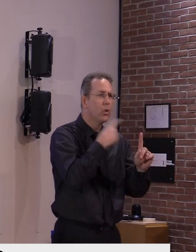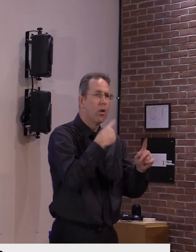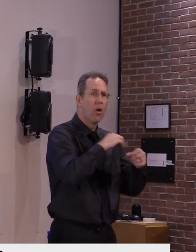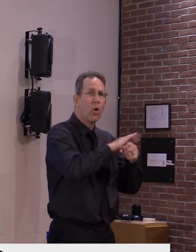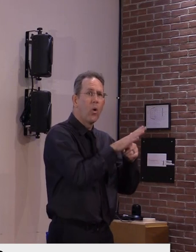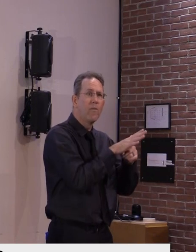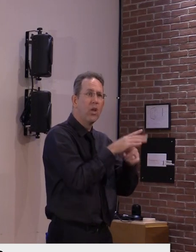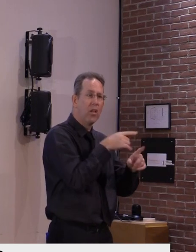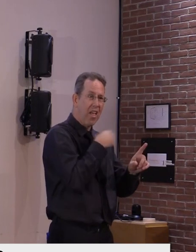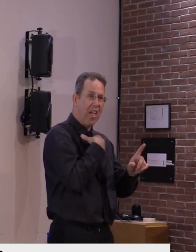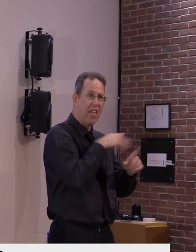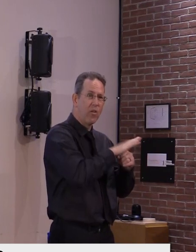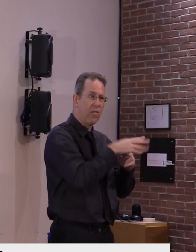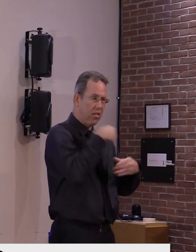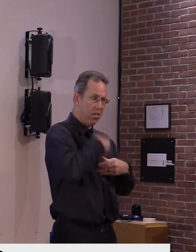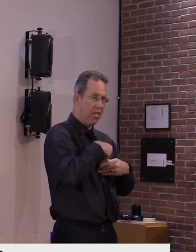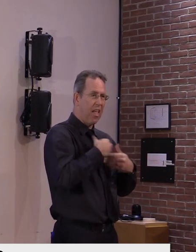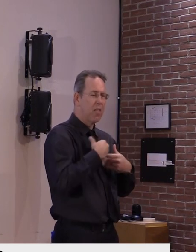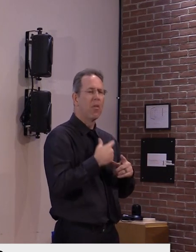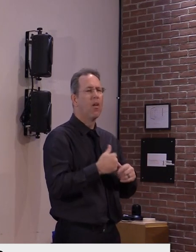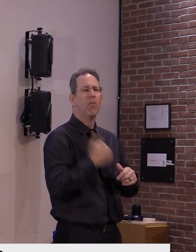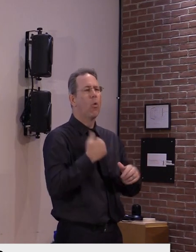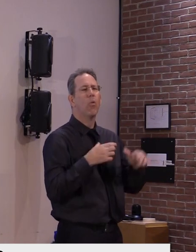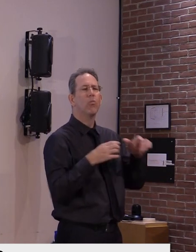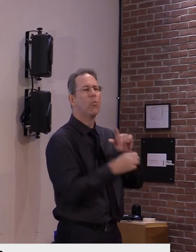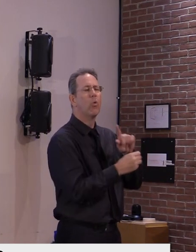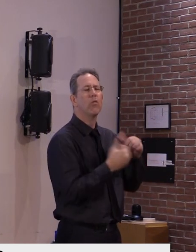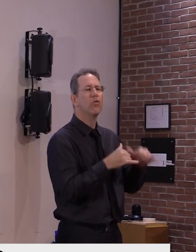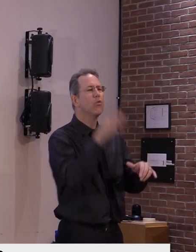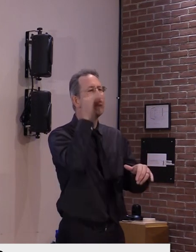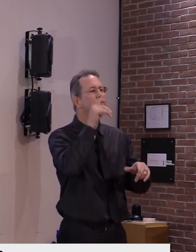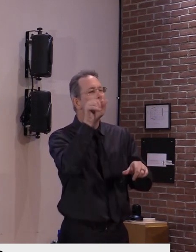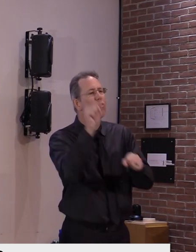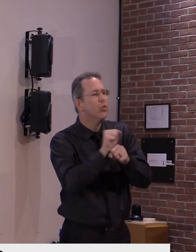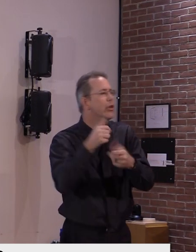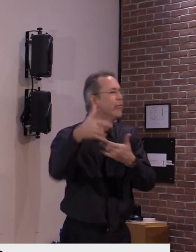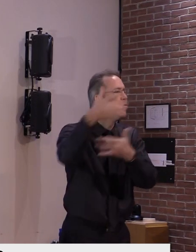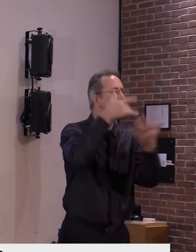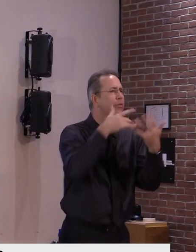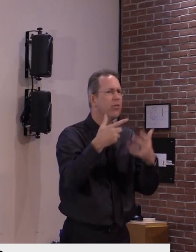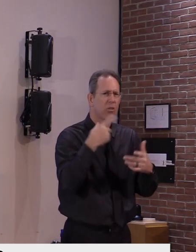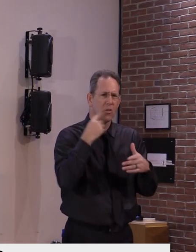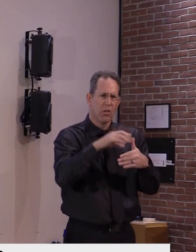And Governor Dunn, that you have the weekend to mull that over, will you be adding that to